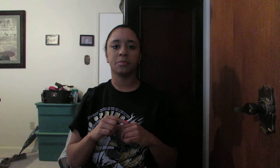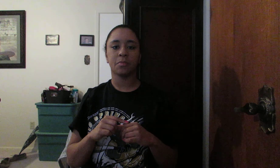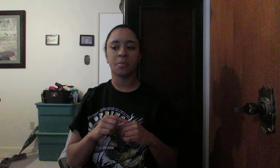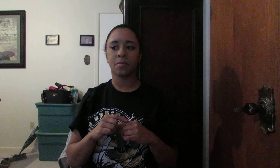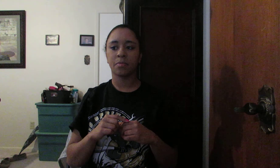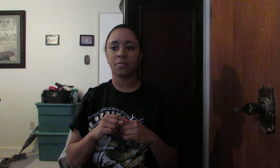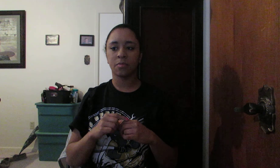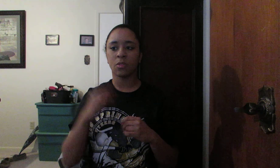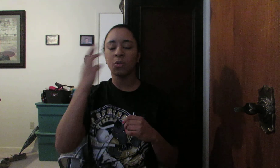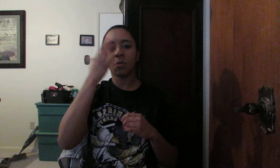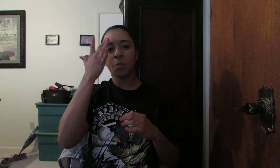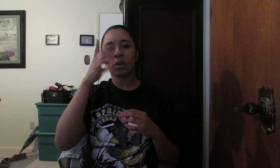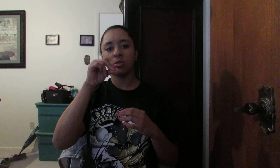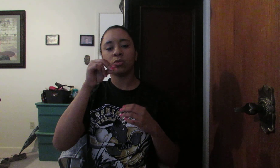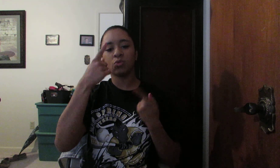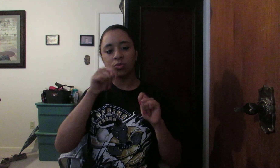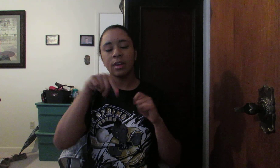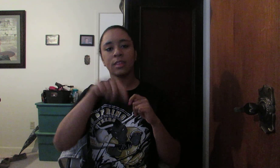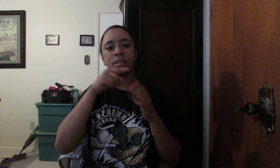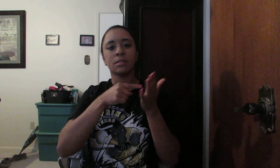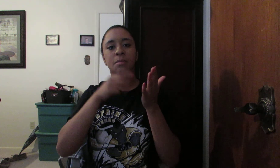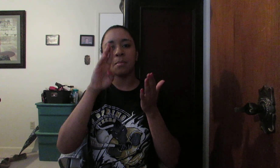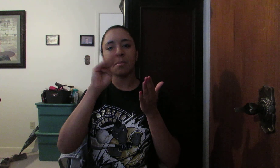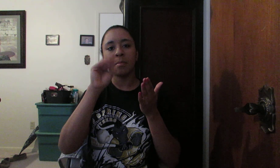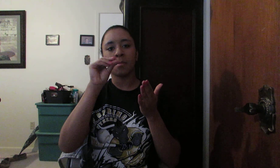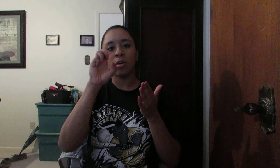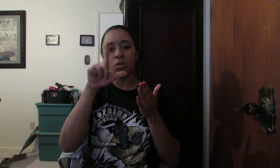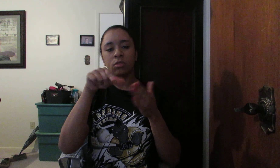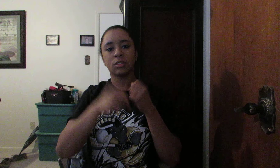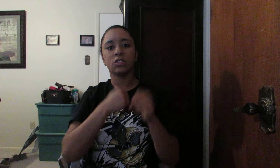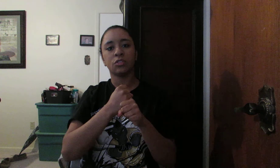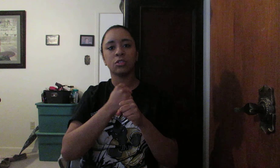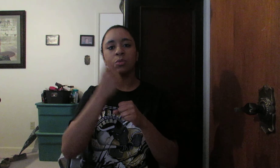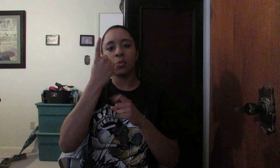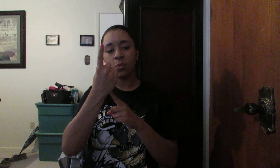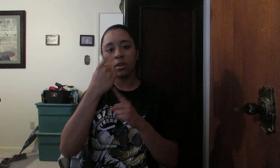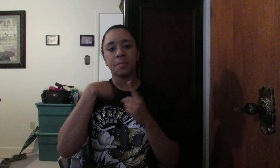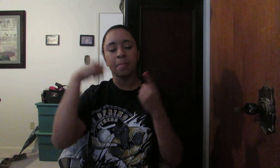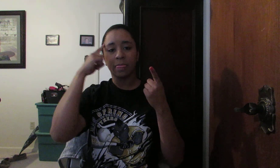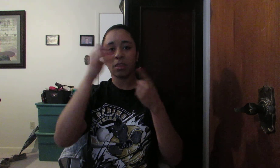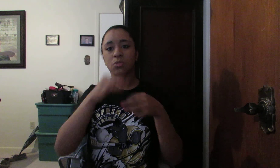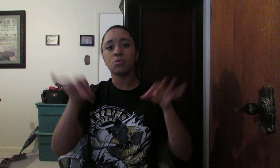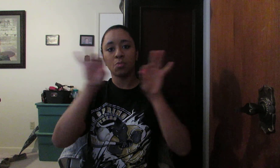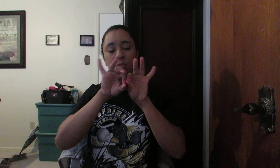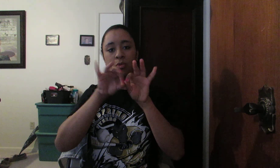And the reason we're going to do this model this year is that, one, I think that it's important that students be able